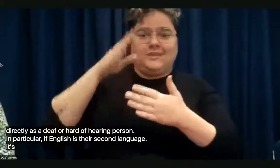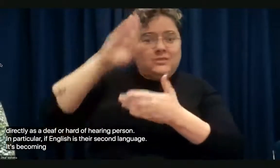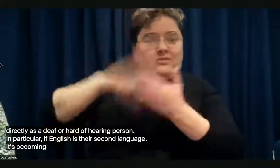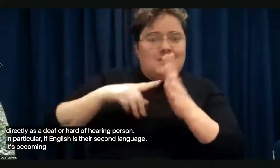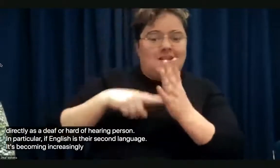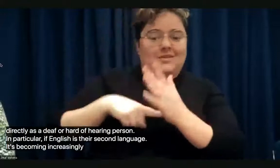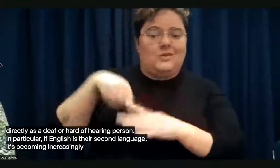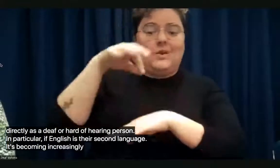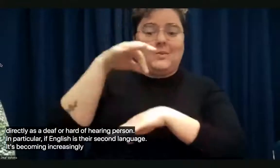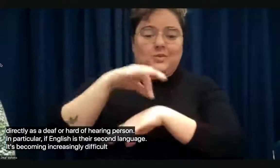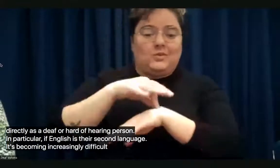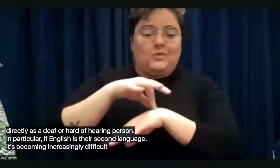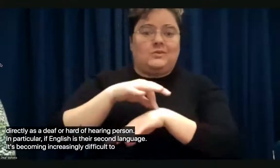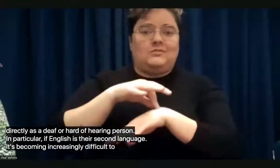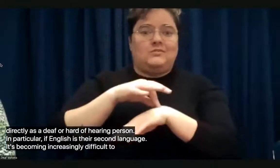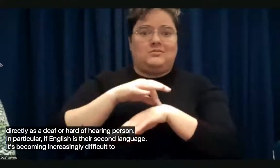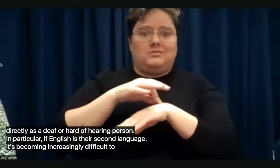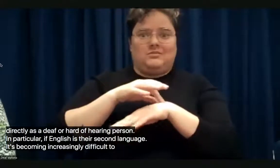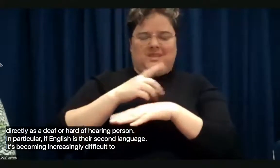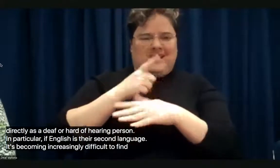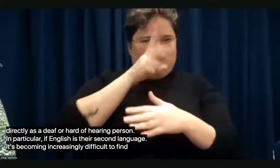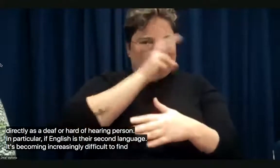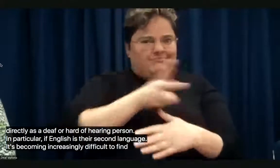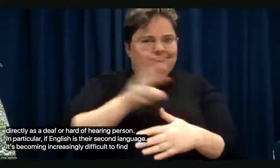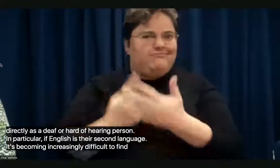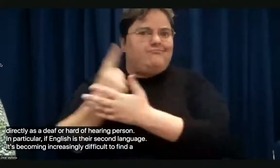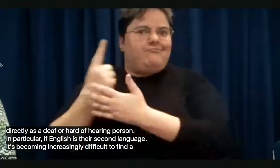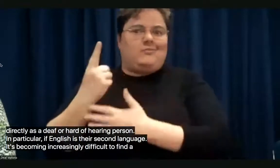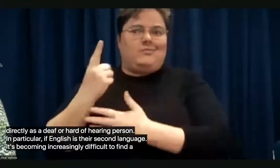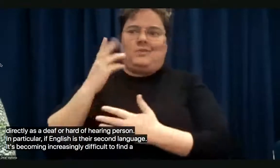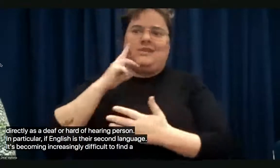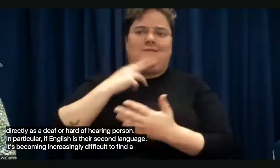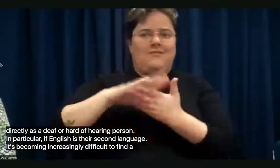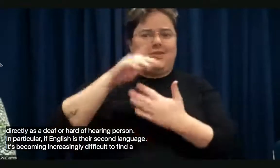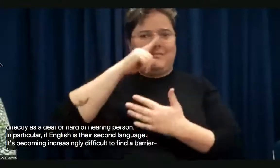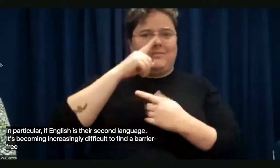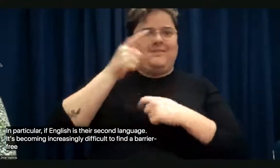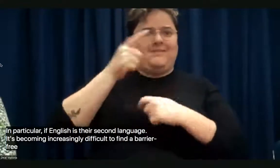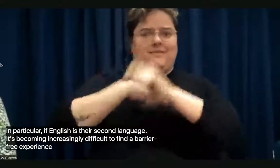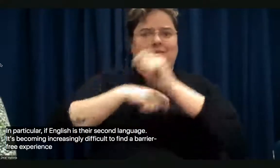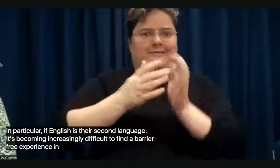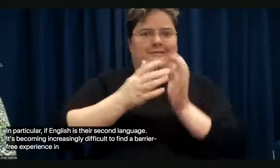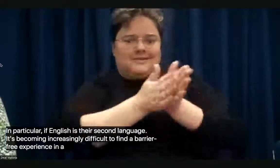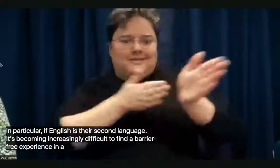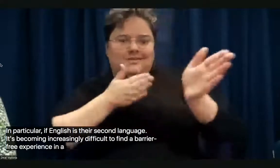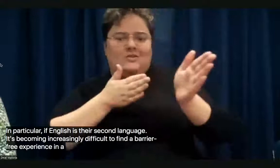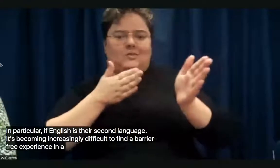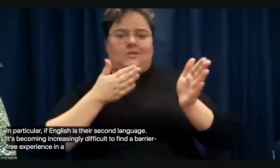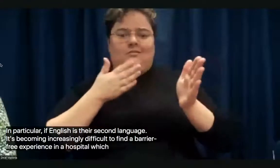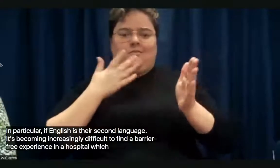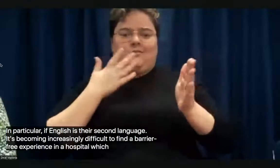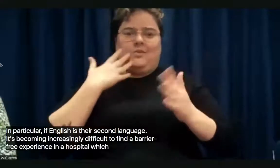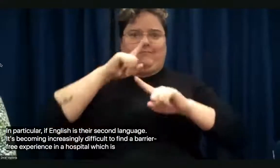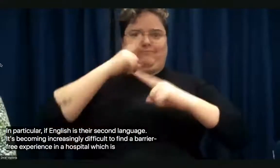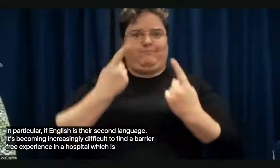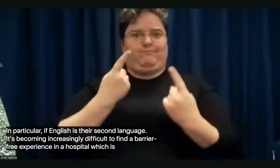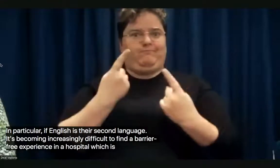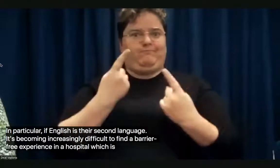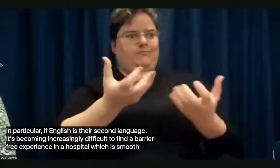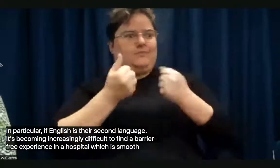a barrier-free experience in a hospital, which is smooth sailing, which you would expect, like anyone else in Victoria. Deaf and